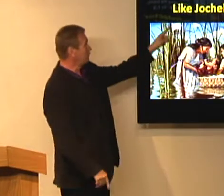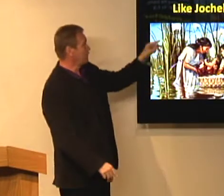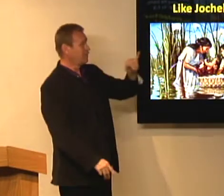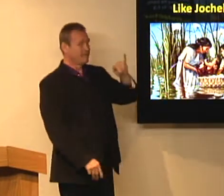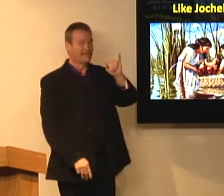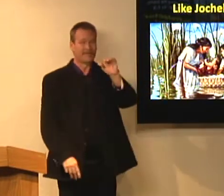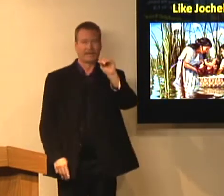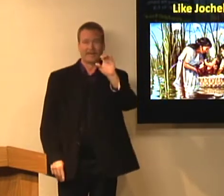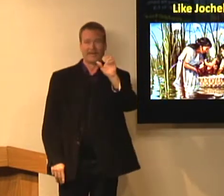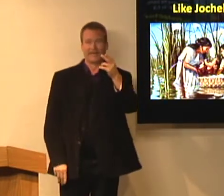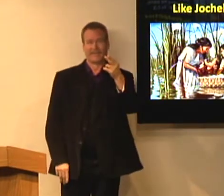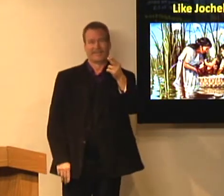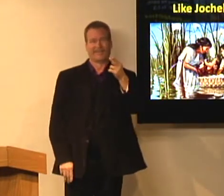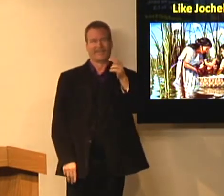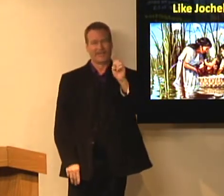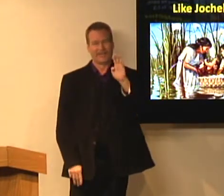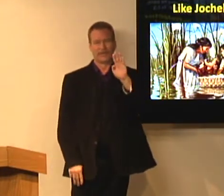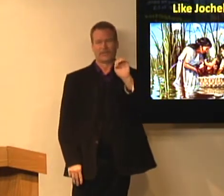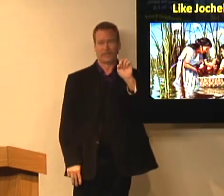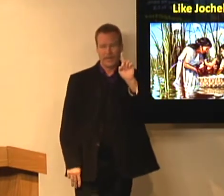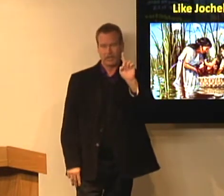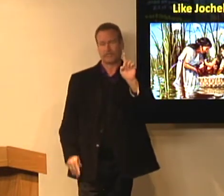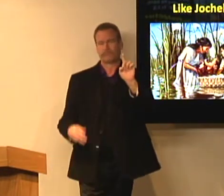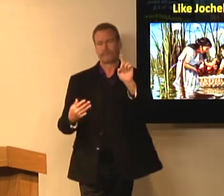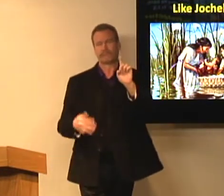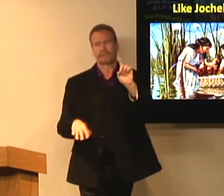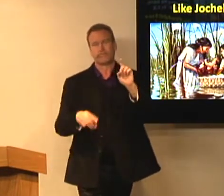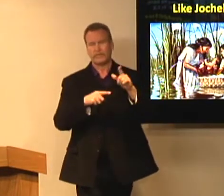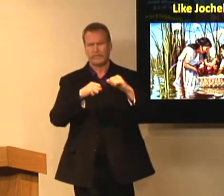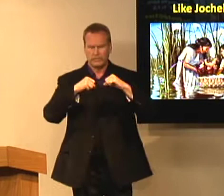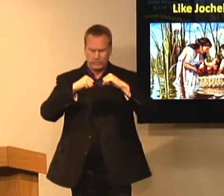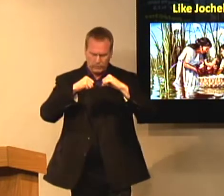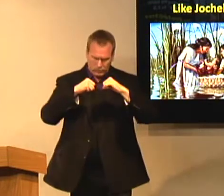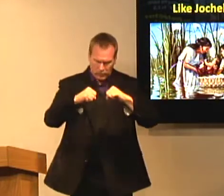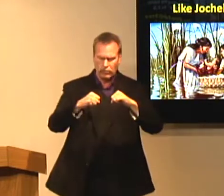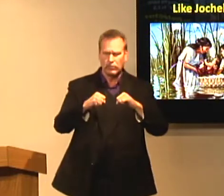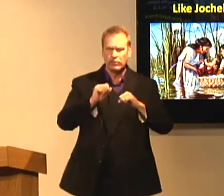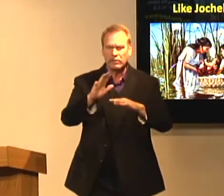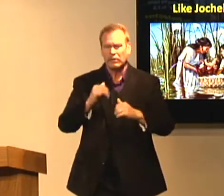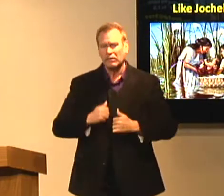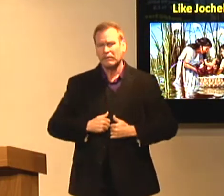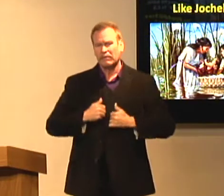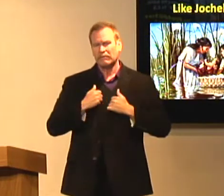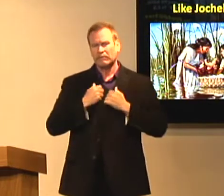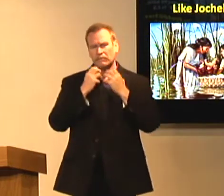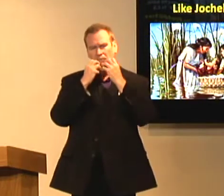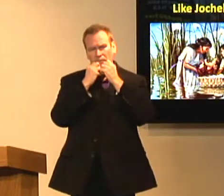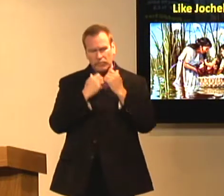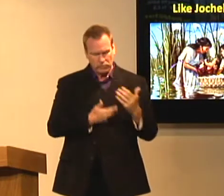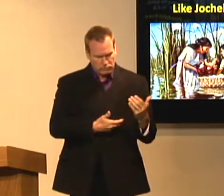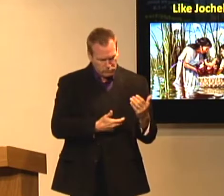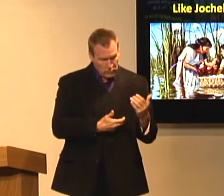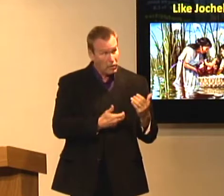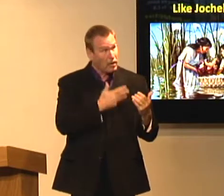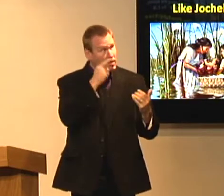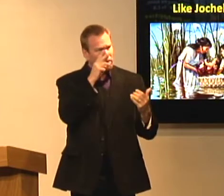But we see the example of Jacque Abed, this wonderful example of a woman in a society that devalued life of